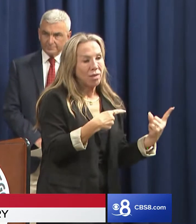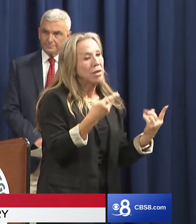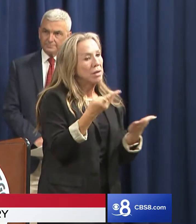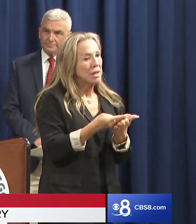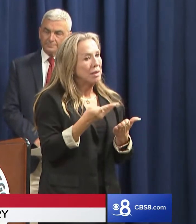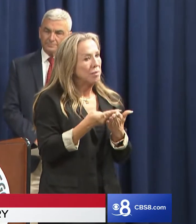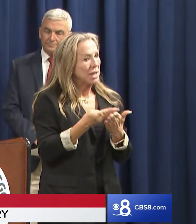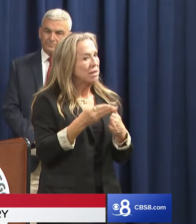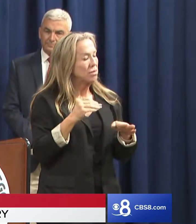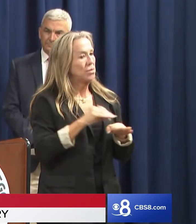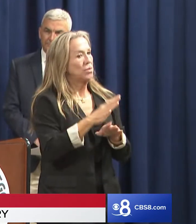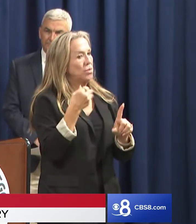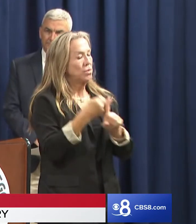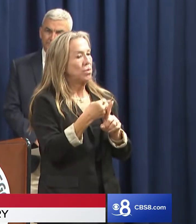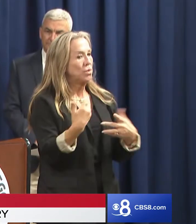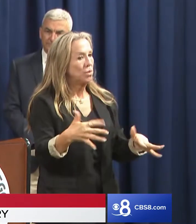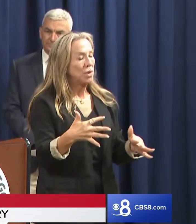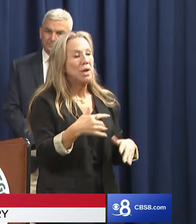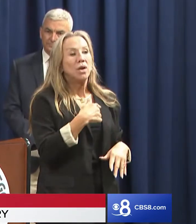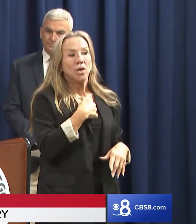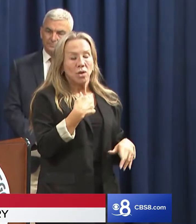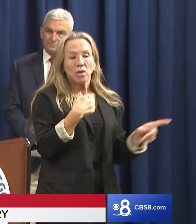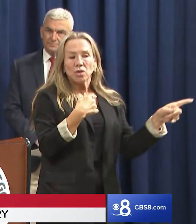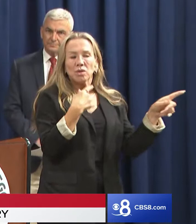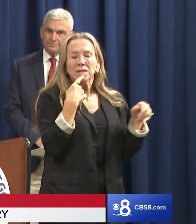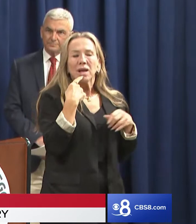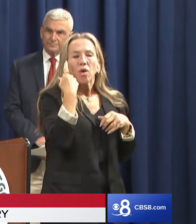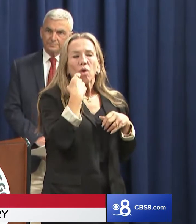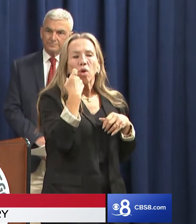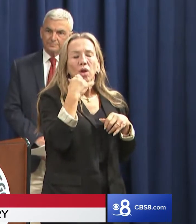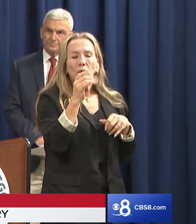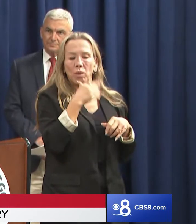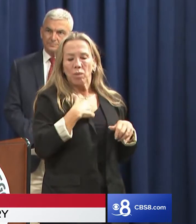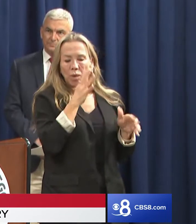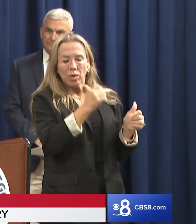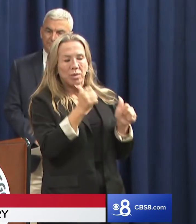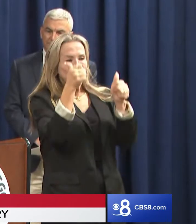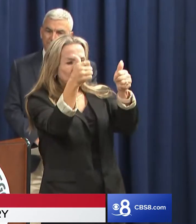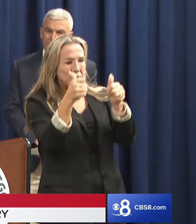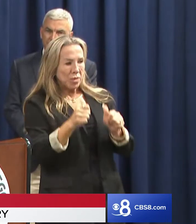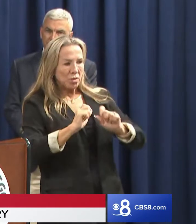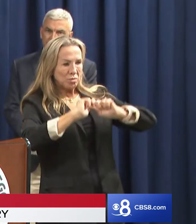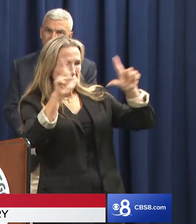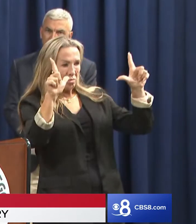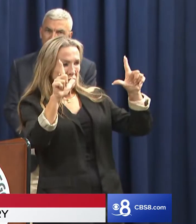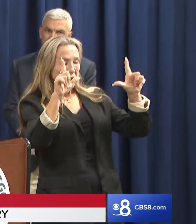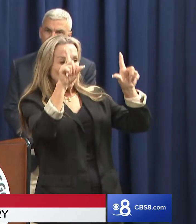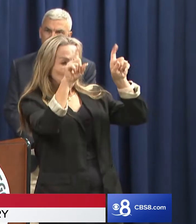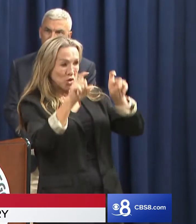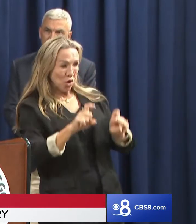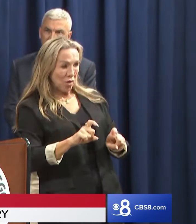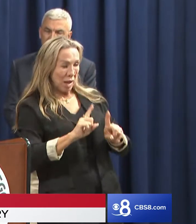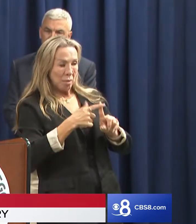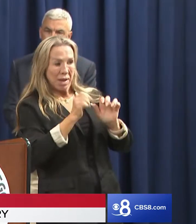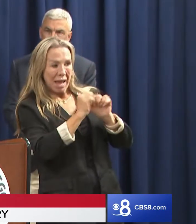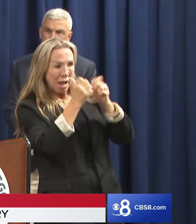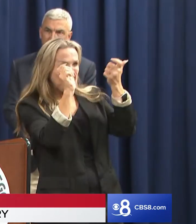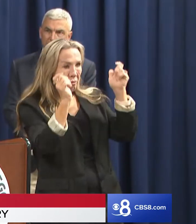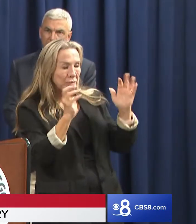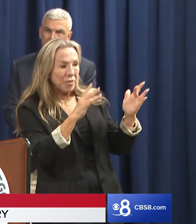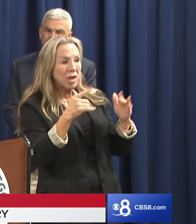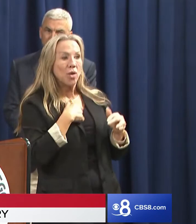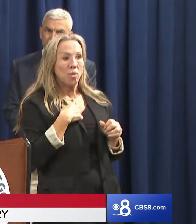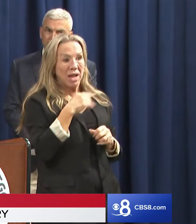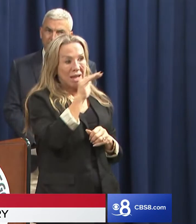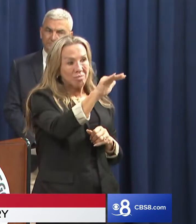economic impacts. She mentioned a survey that we will be posting on our website, and we would ask for your help in getting